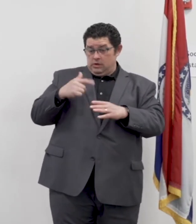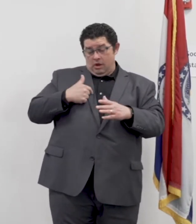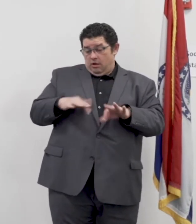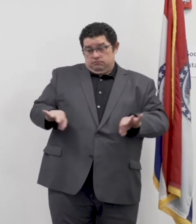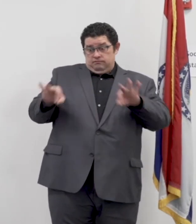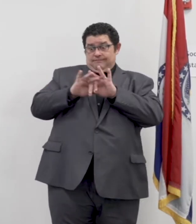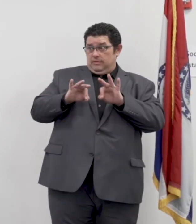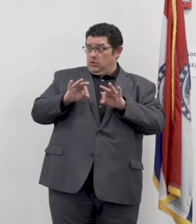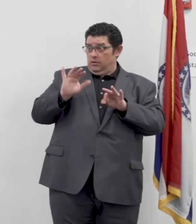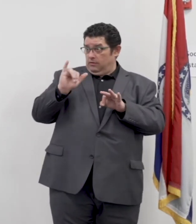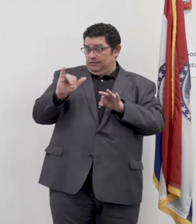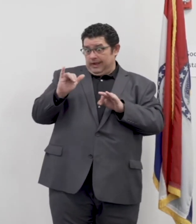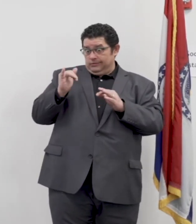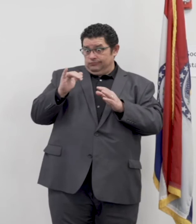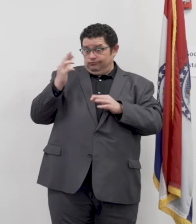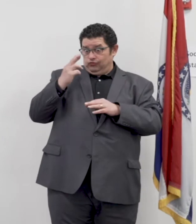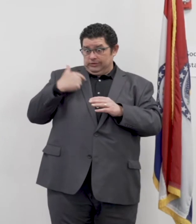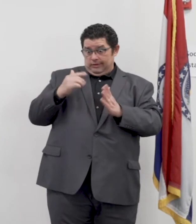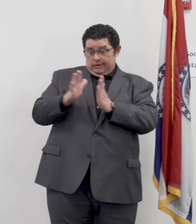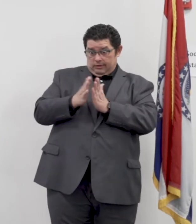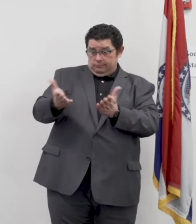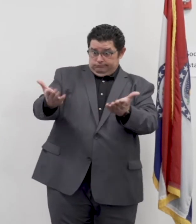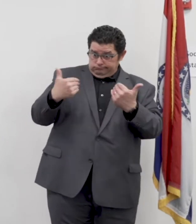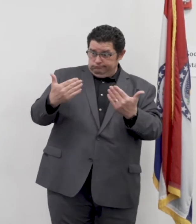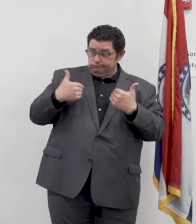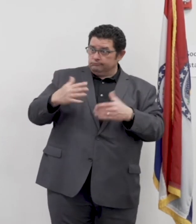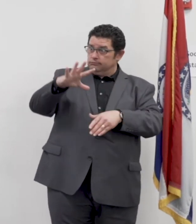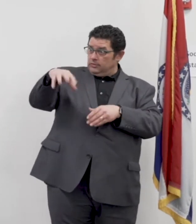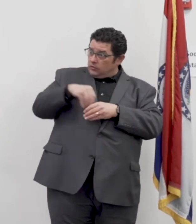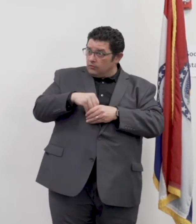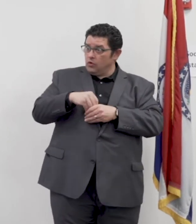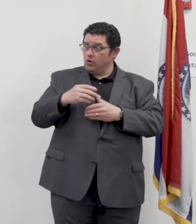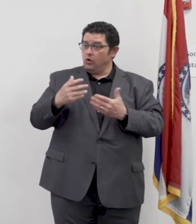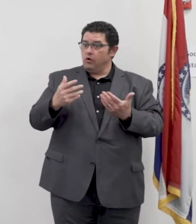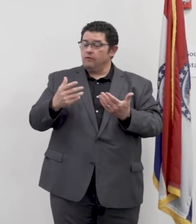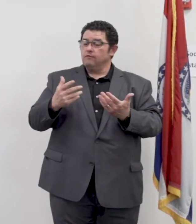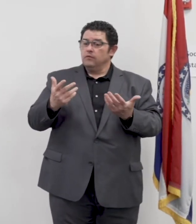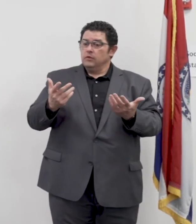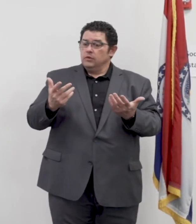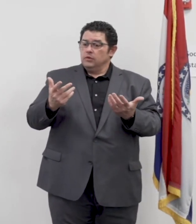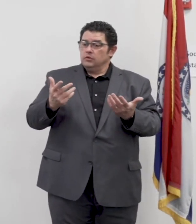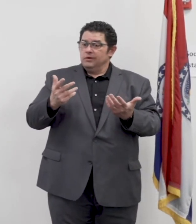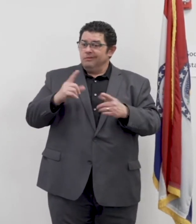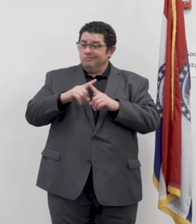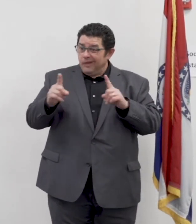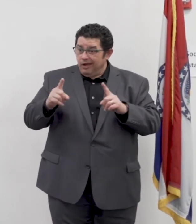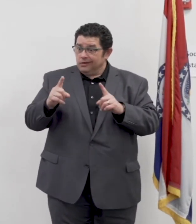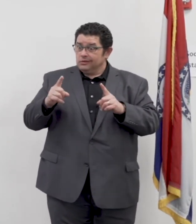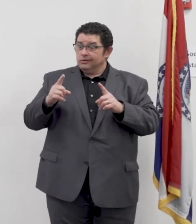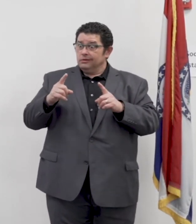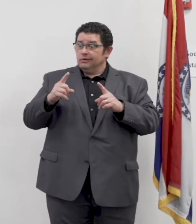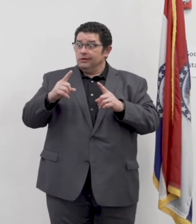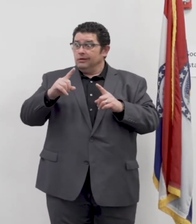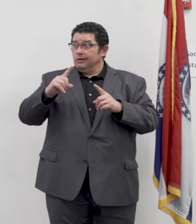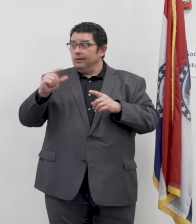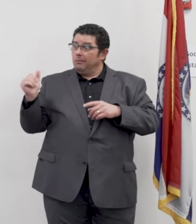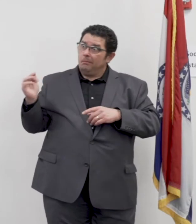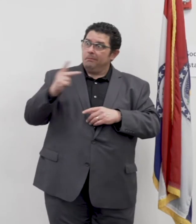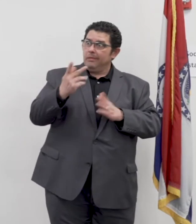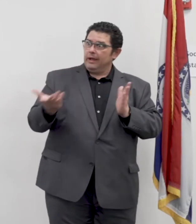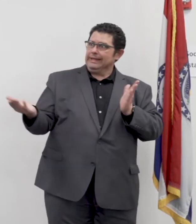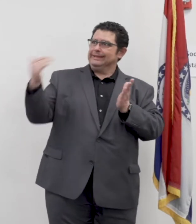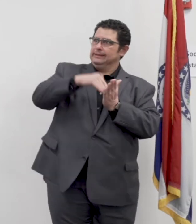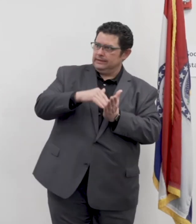deeply in this process. Taking it back to the council again would add more time, as you mentioned, and could